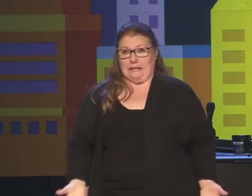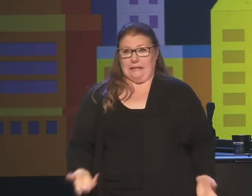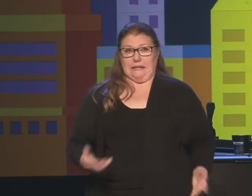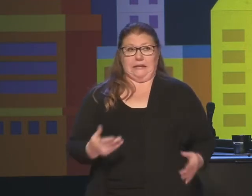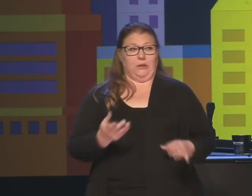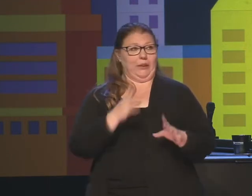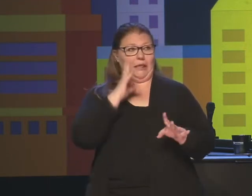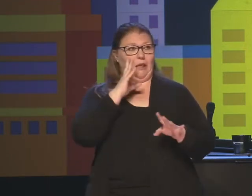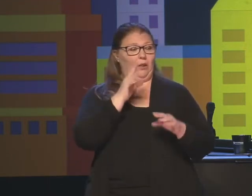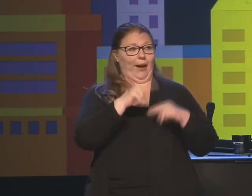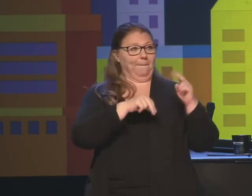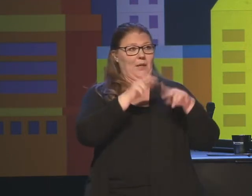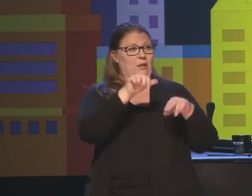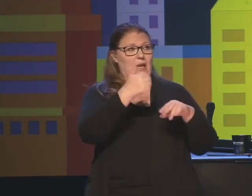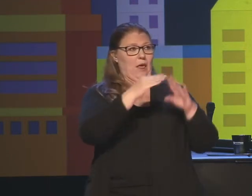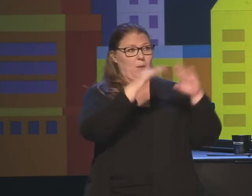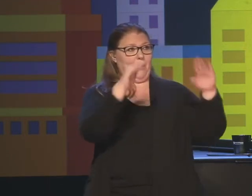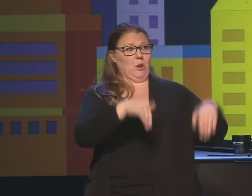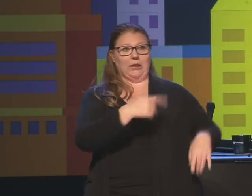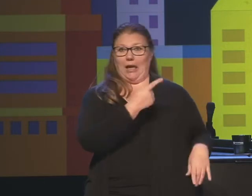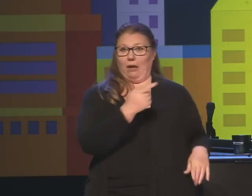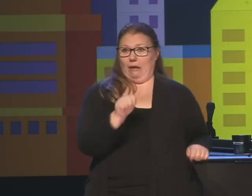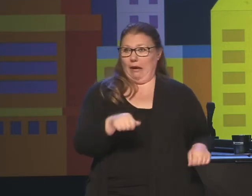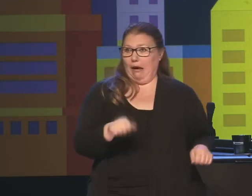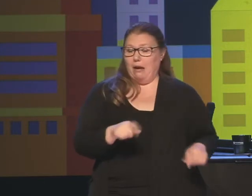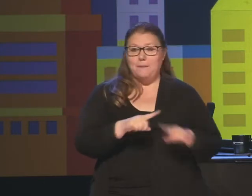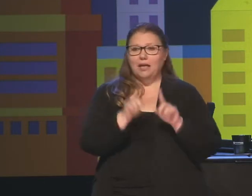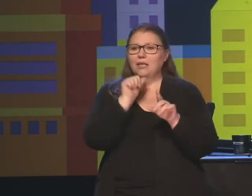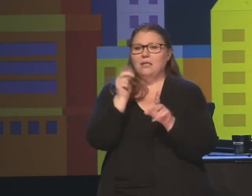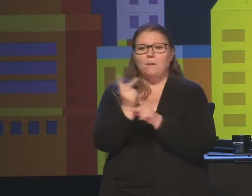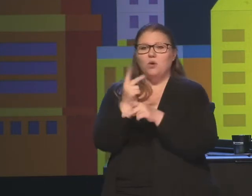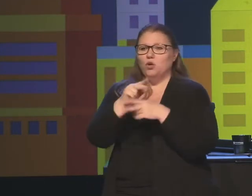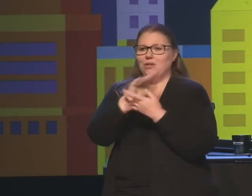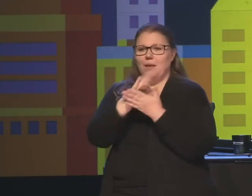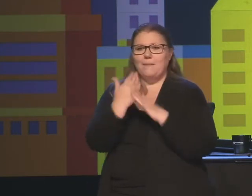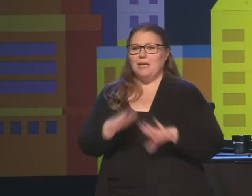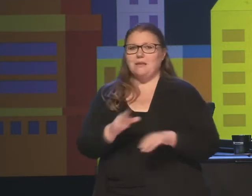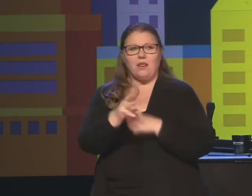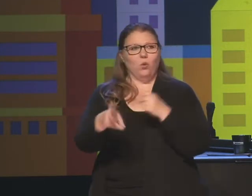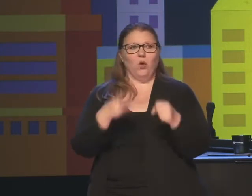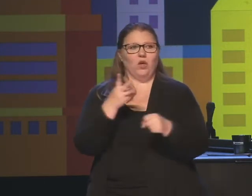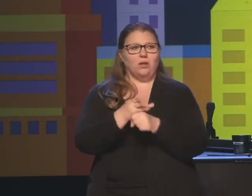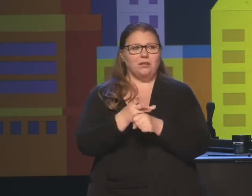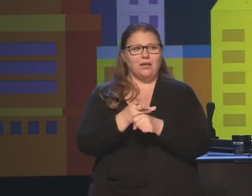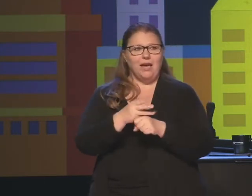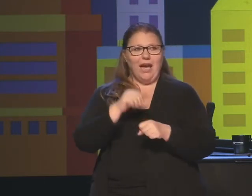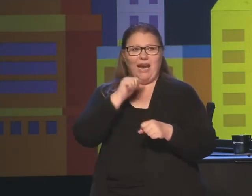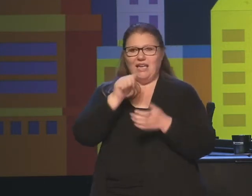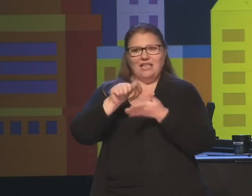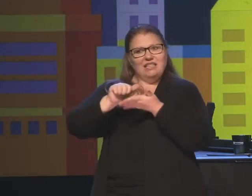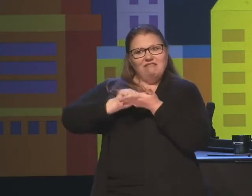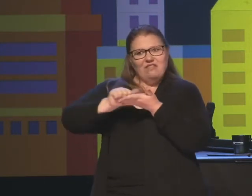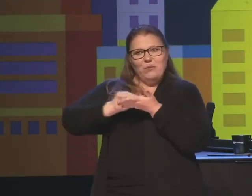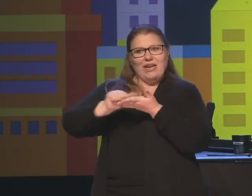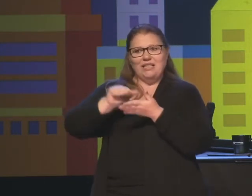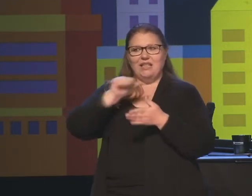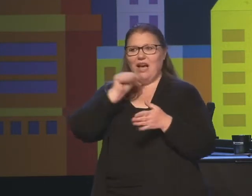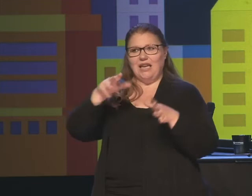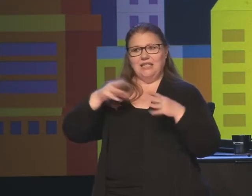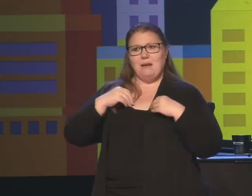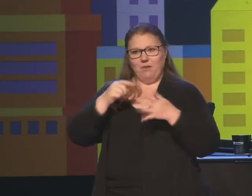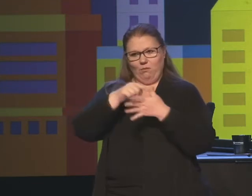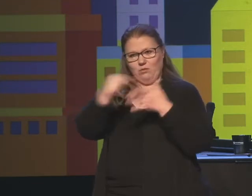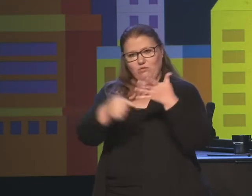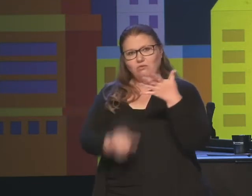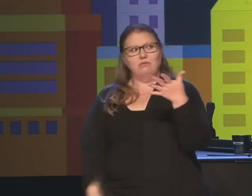building. But it doesn't produce the peace in the world. It doesn't rewrite the unacceptables. It doesn't really bring hope to the world.